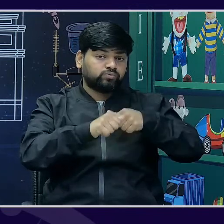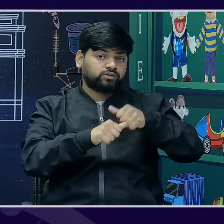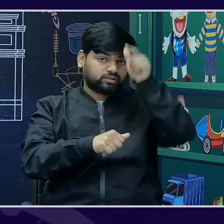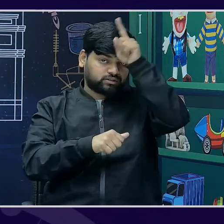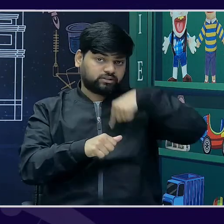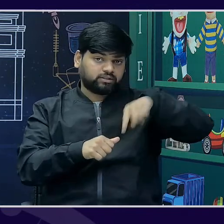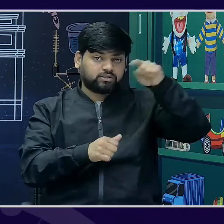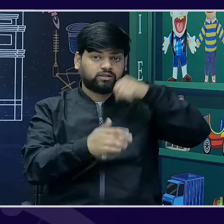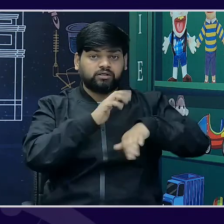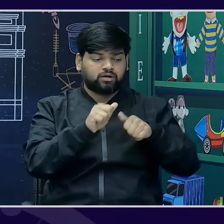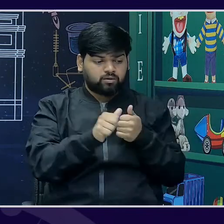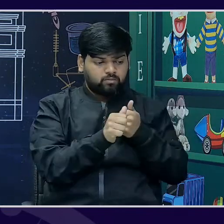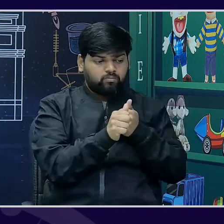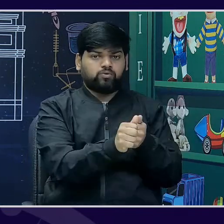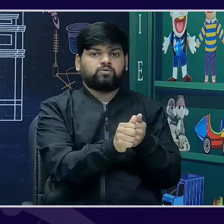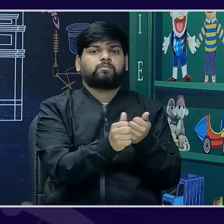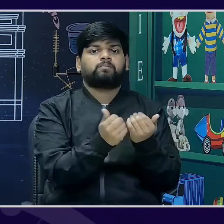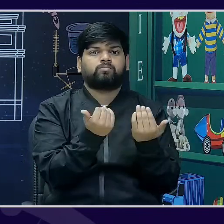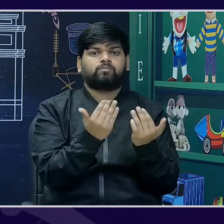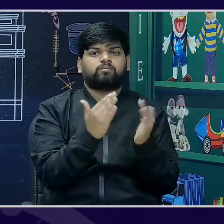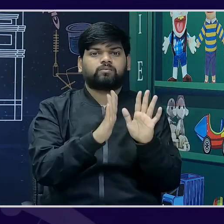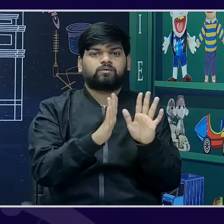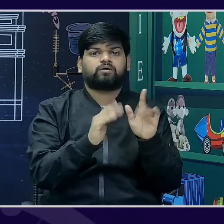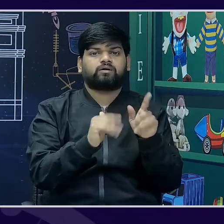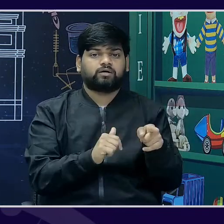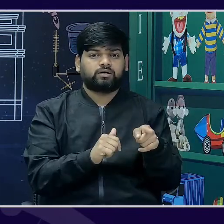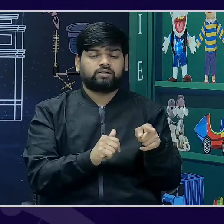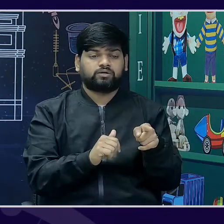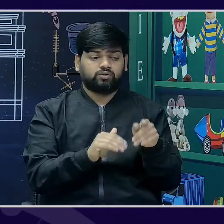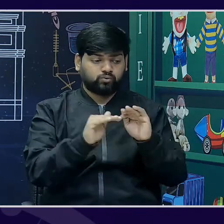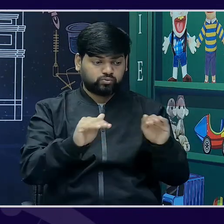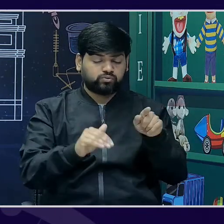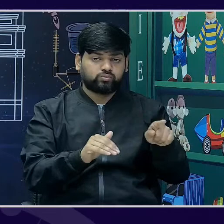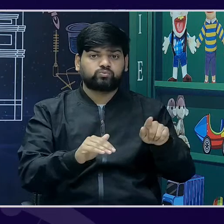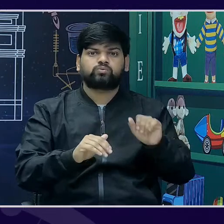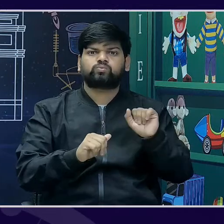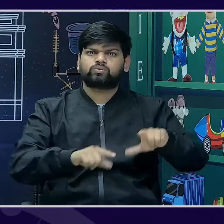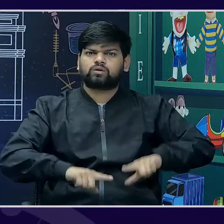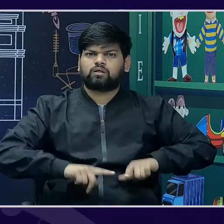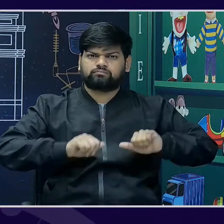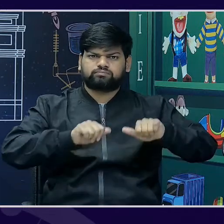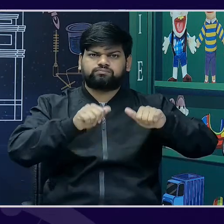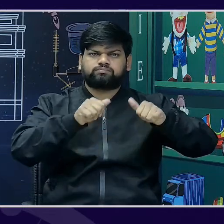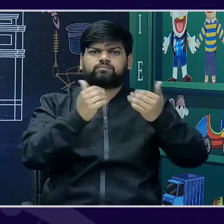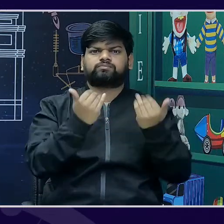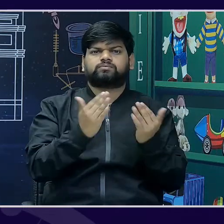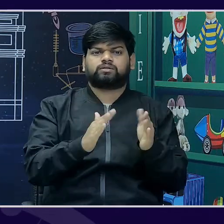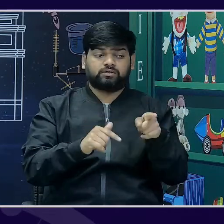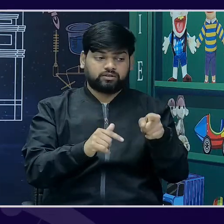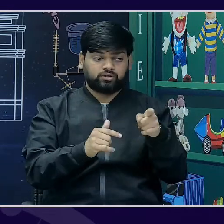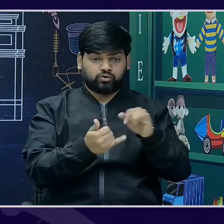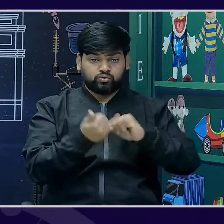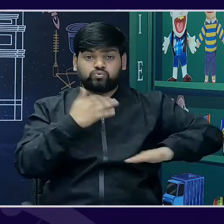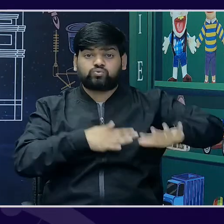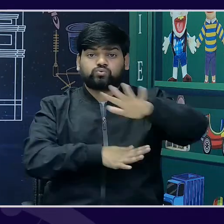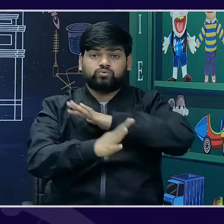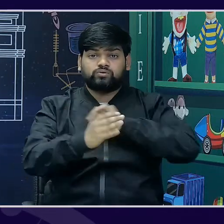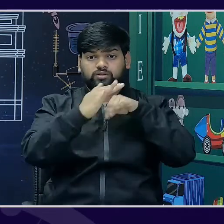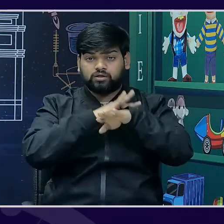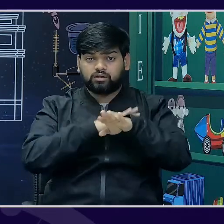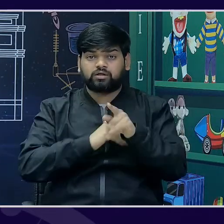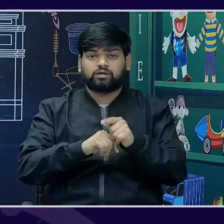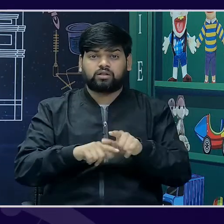able to integrate these people and make a good contributor to the society. You are going to